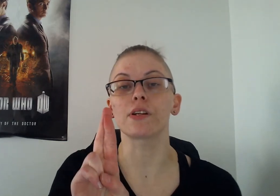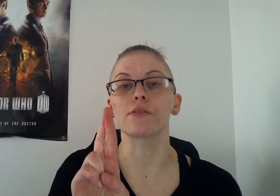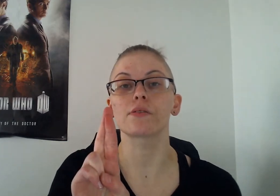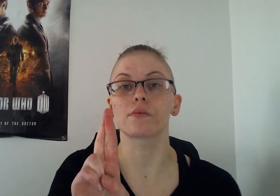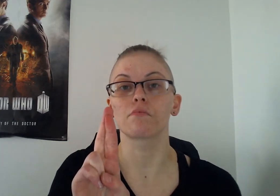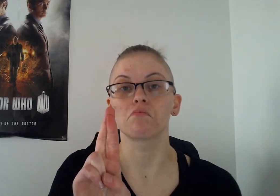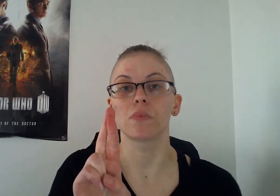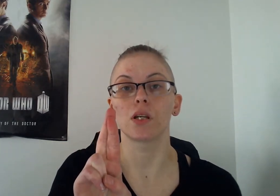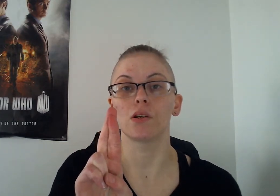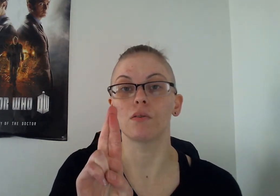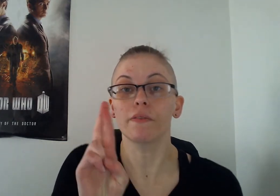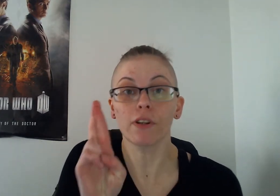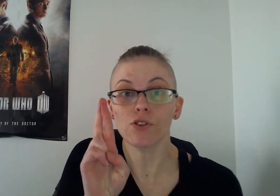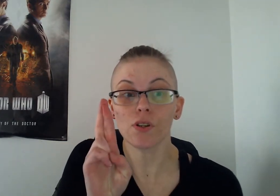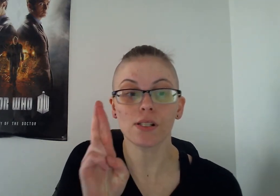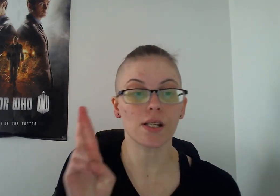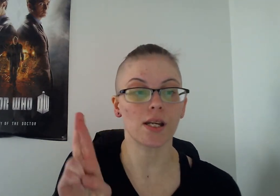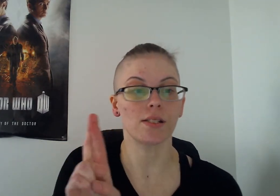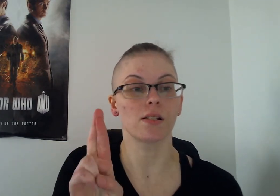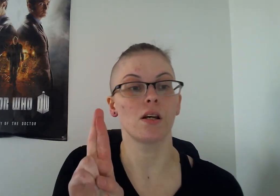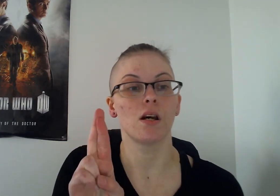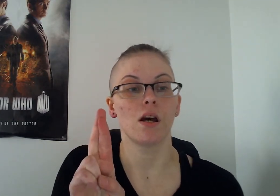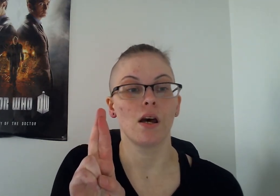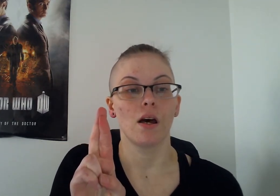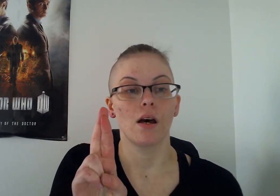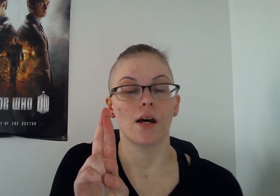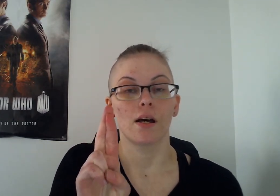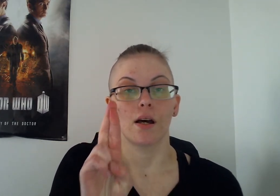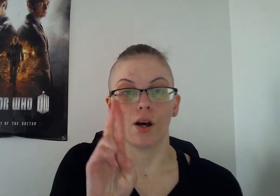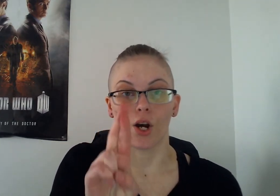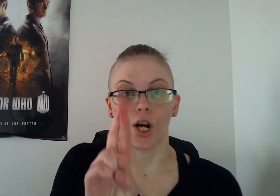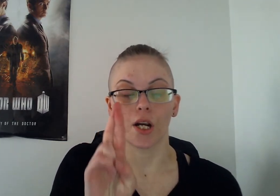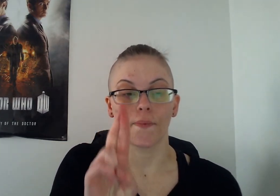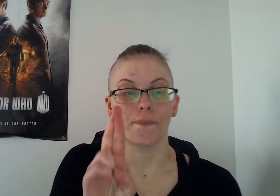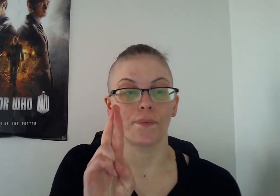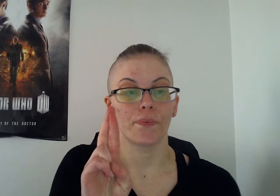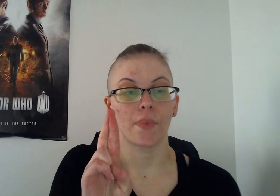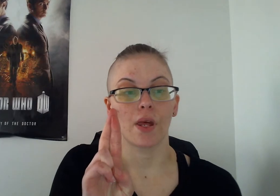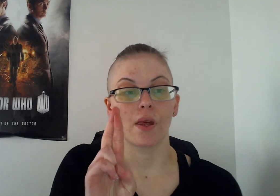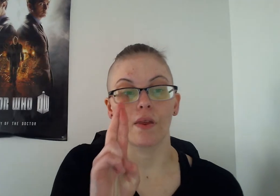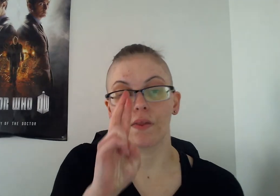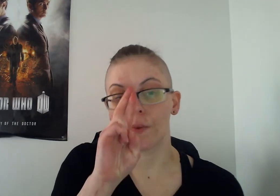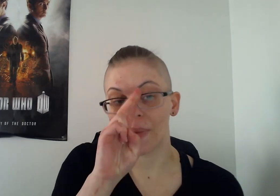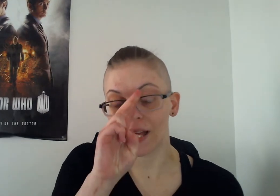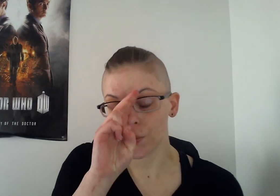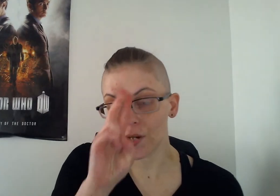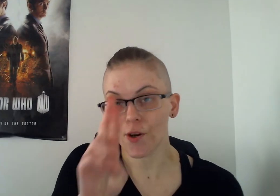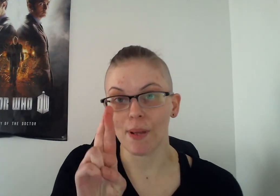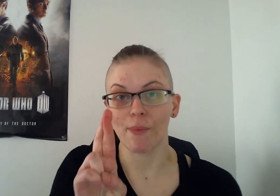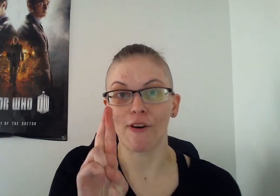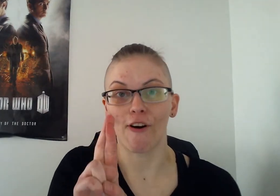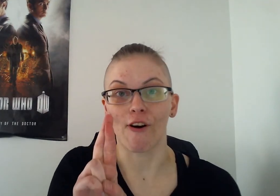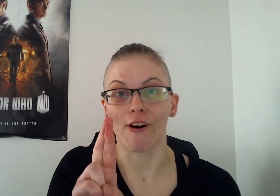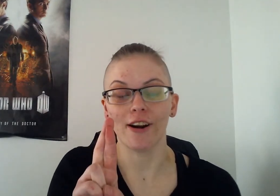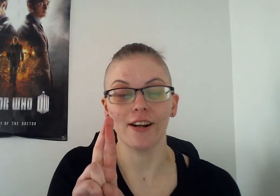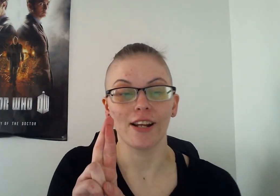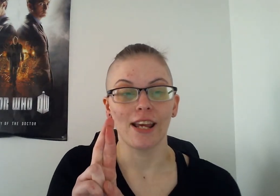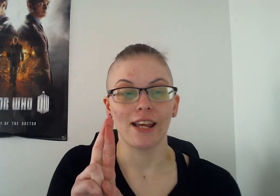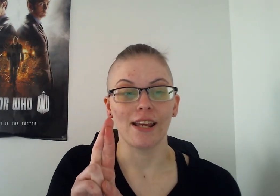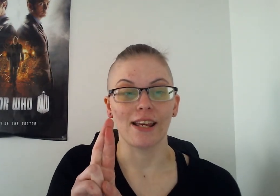fingers. You know, fingers crossed, guys. R. The best way to remember R is